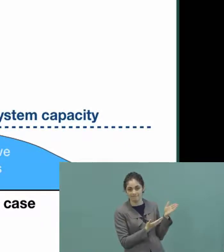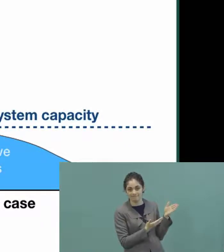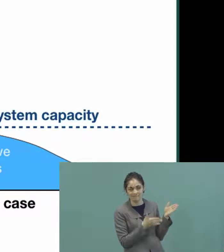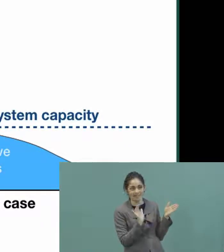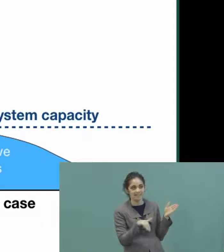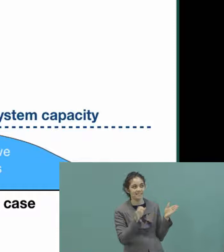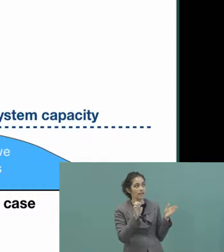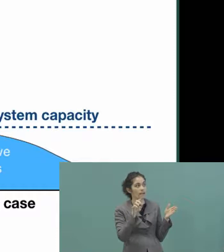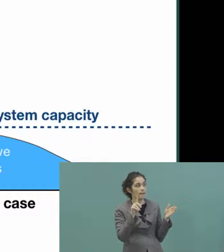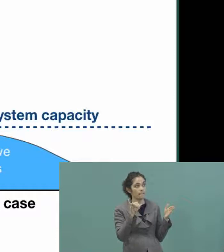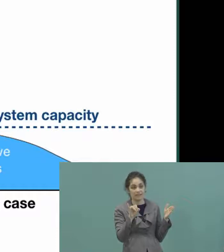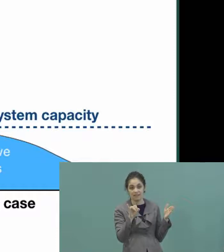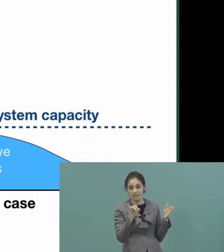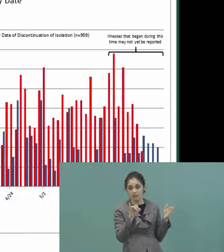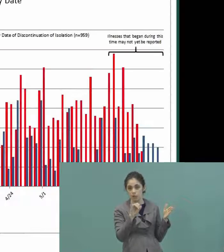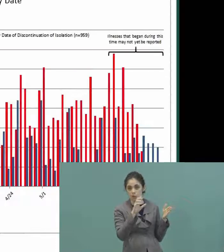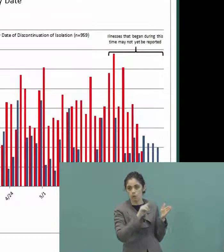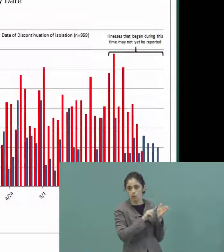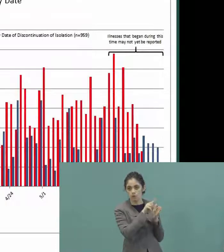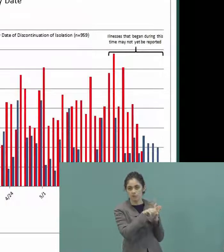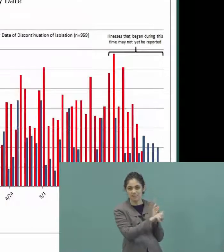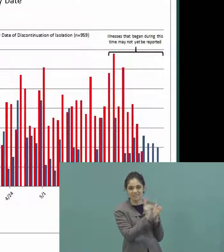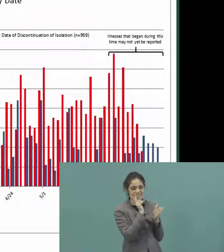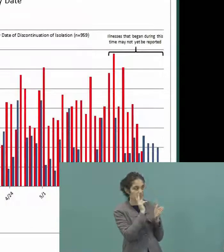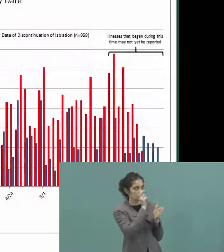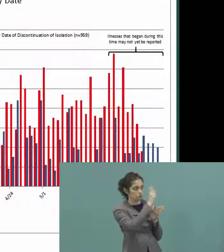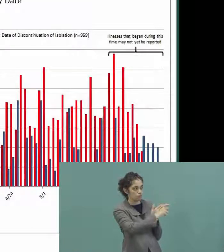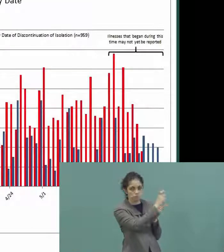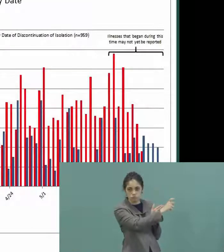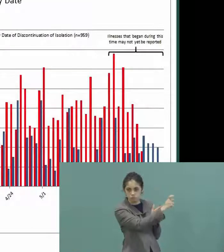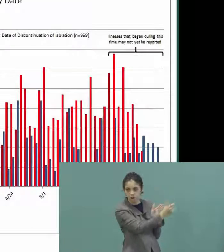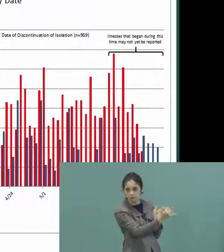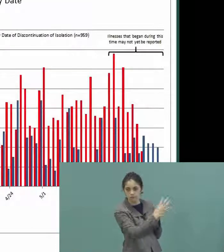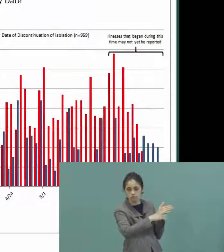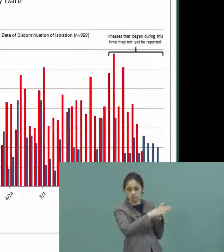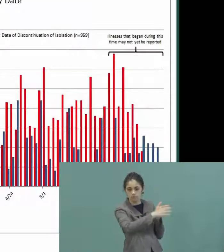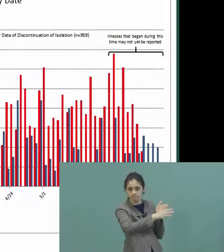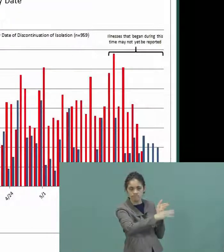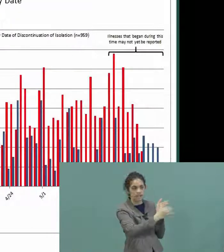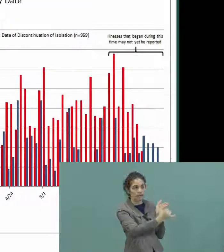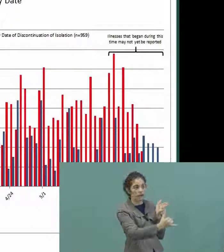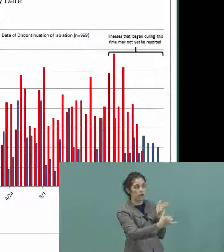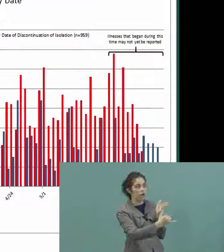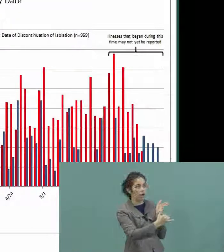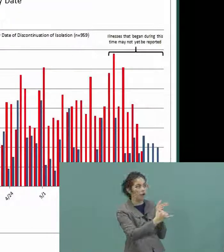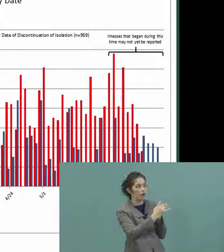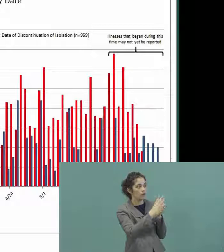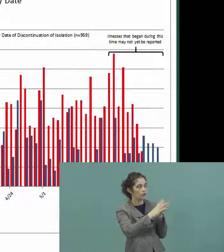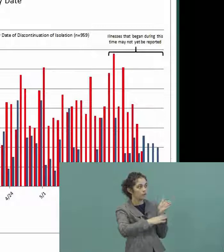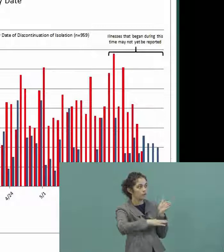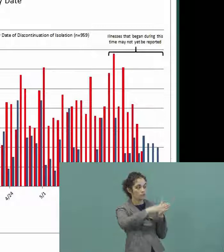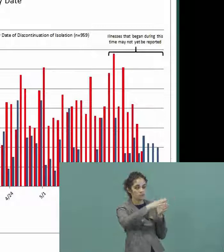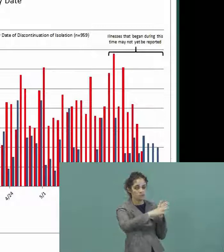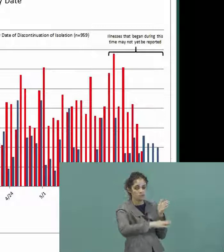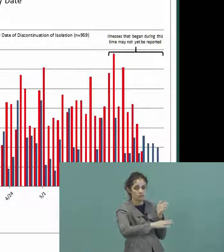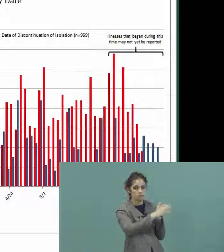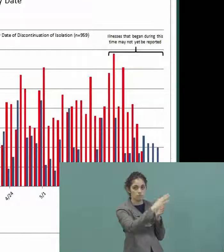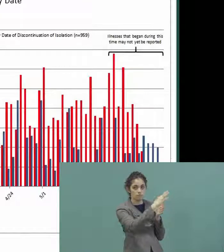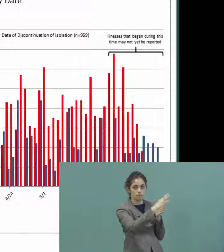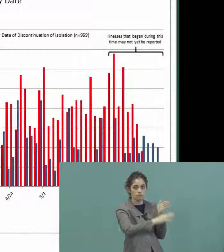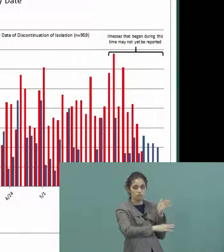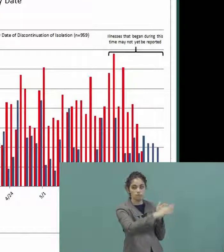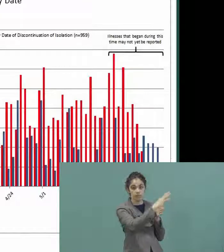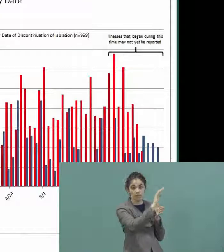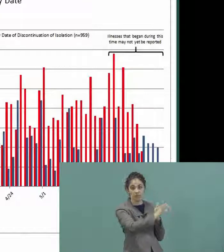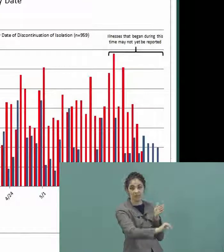So this is our new epi curve, and you heard me talk last week about how the curve has gone kind of up and down a bit,